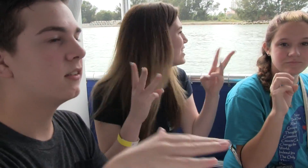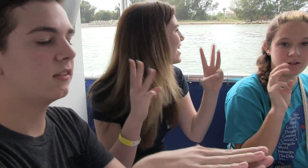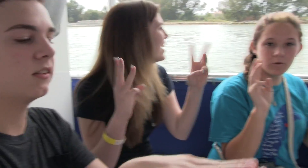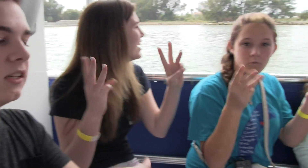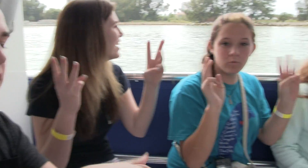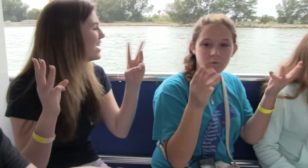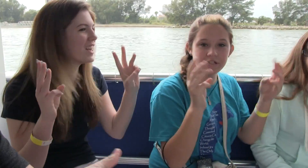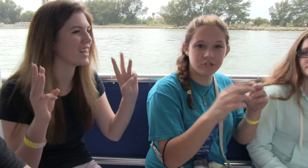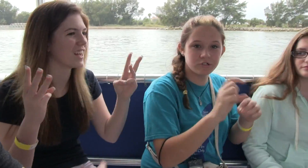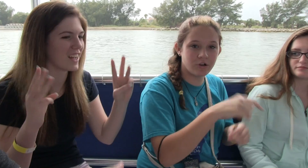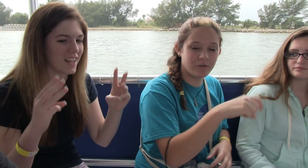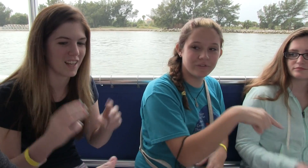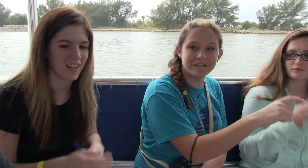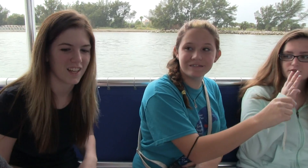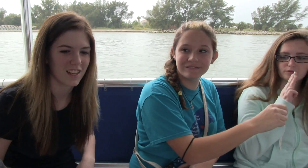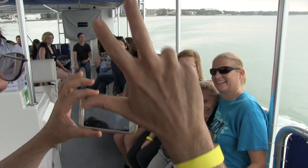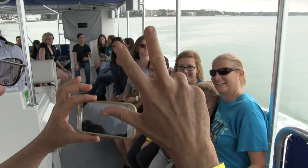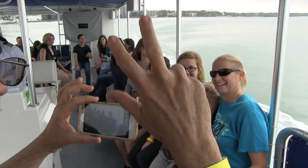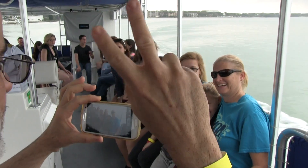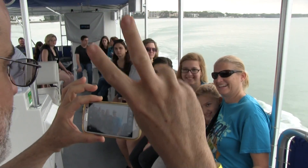What a sea turtle.